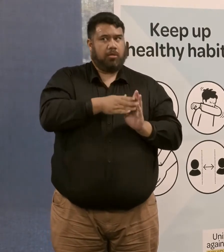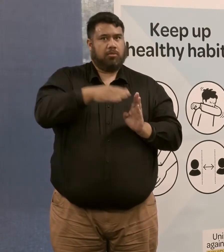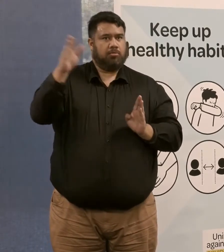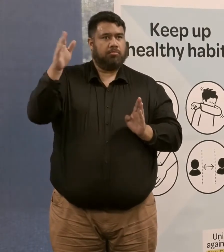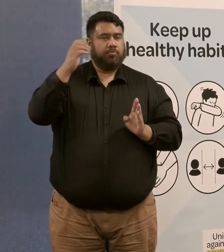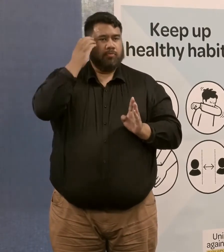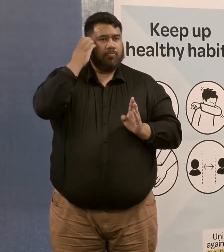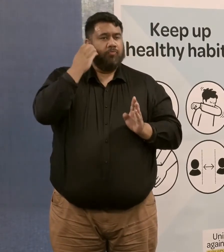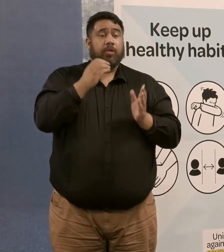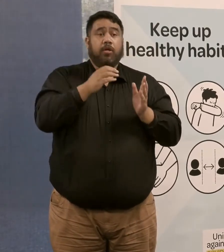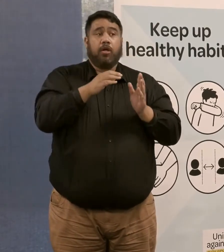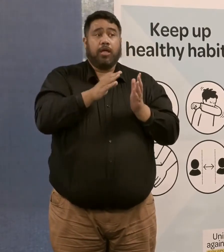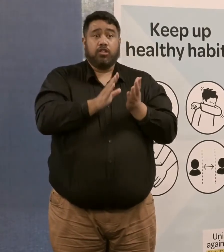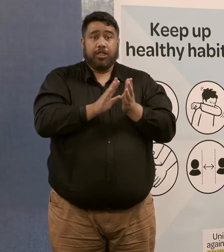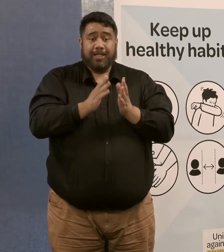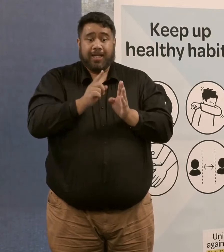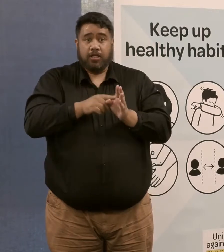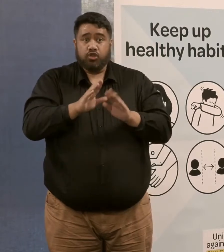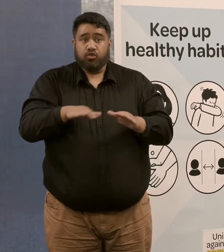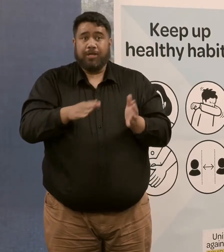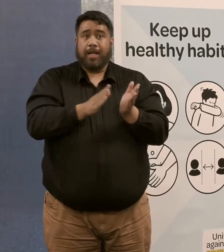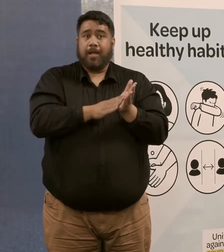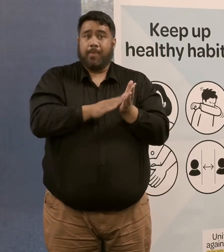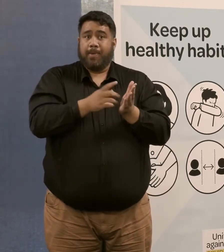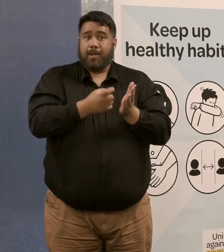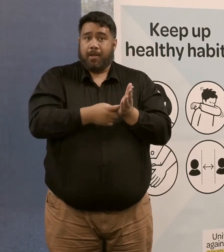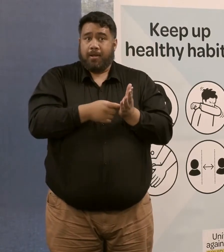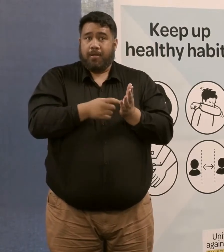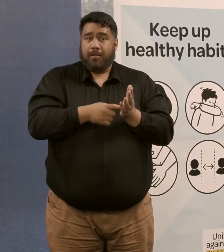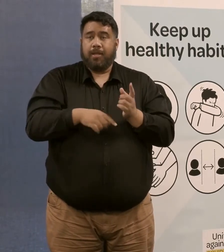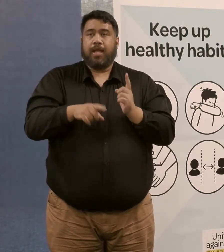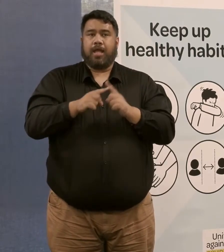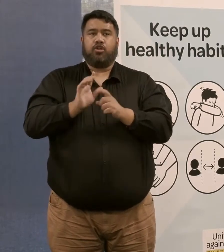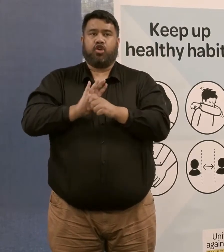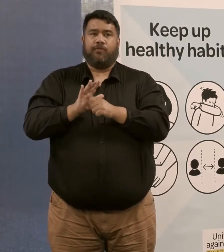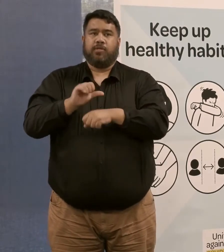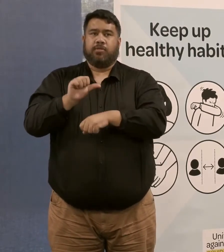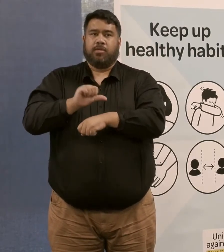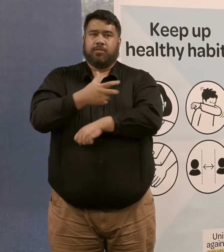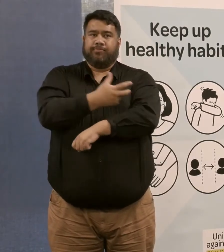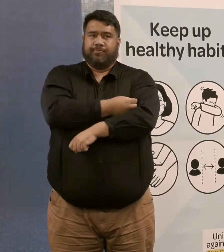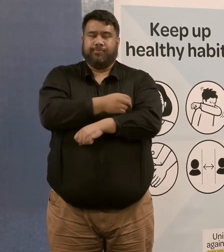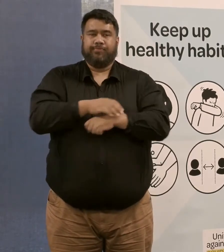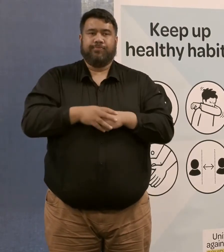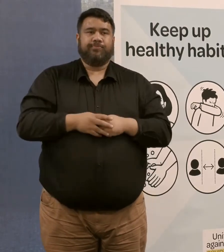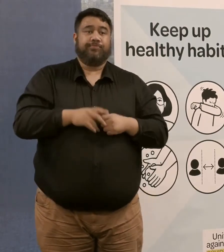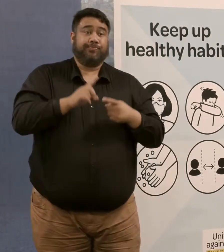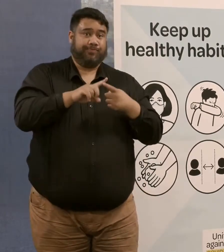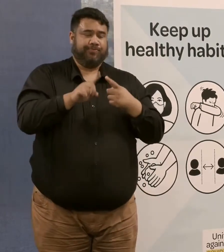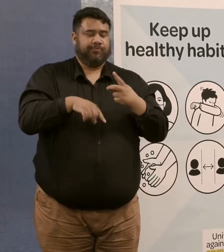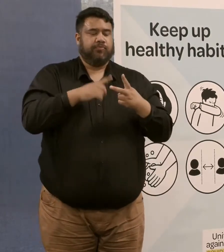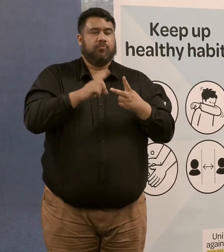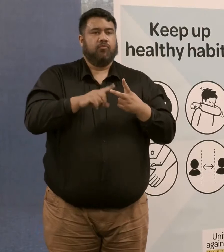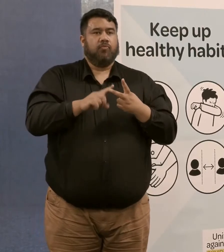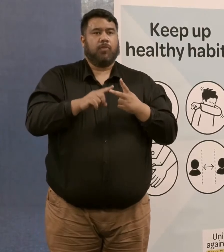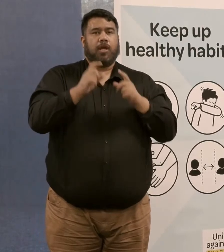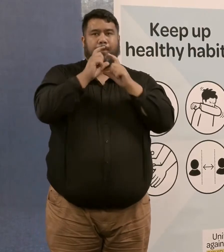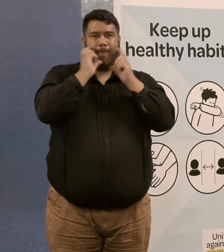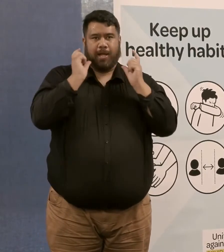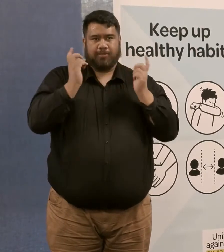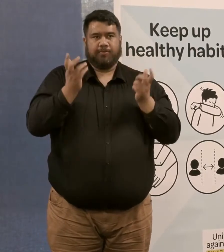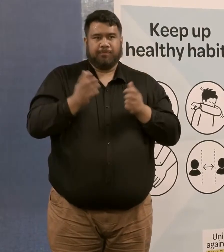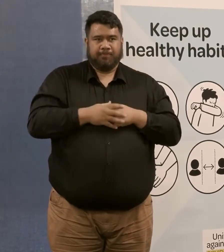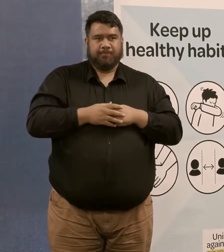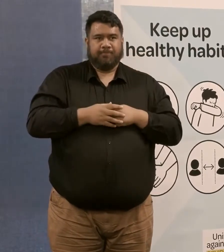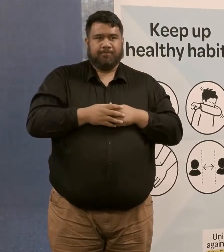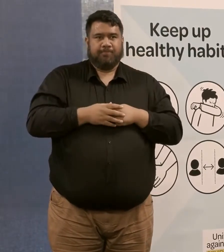children, MMR, as well as of course flu and COVID-19. Secondly, wear a mask. Good rule of thumb